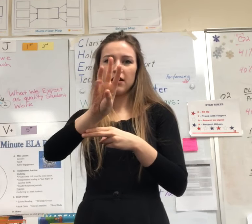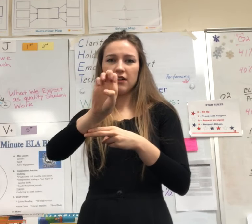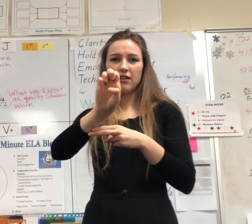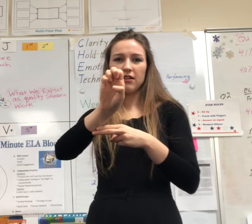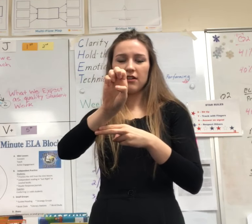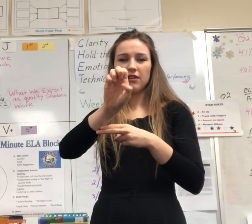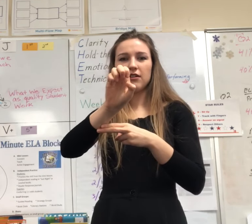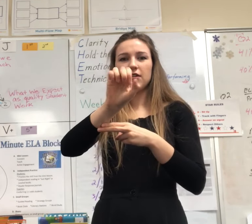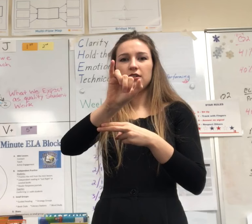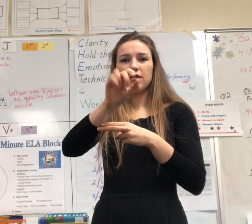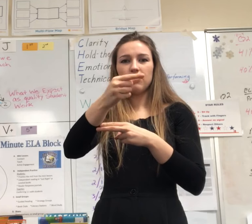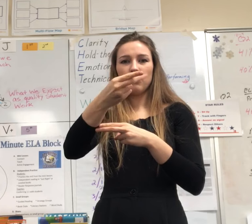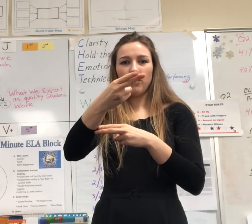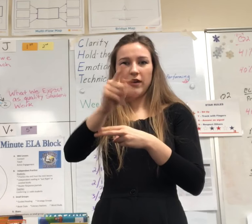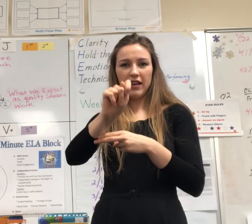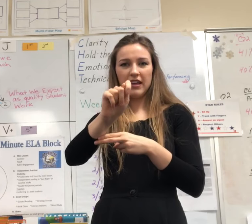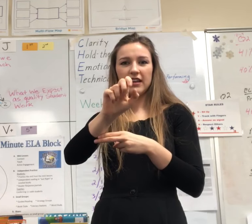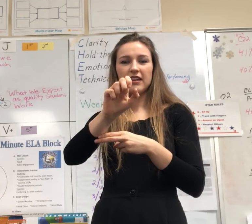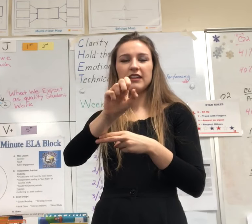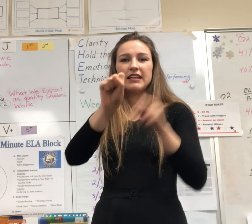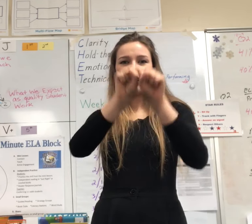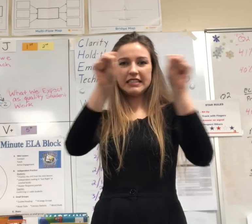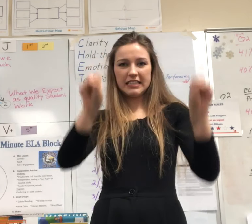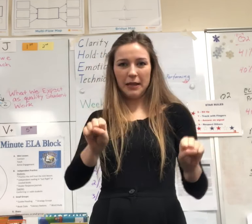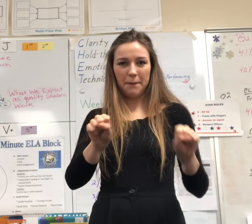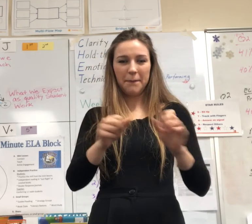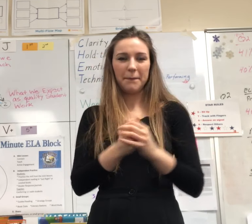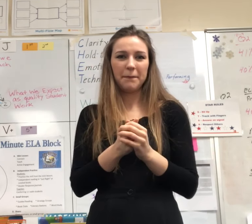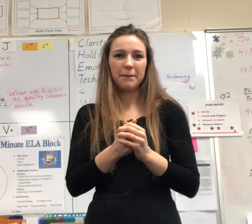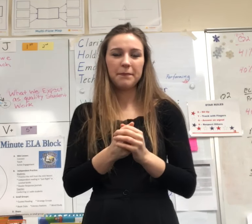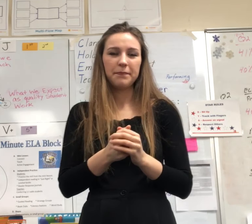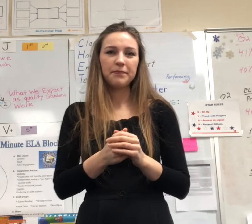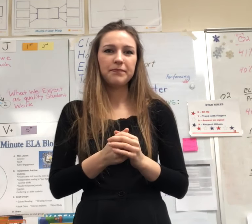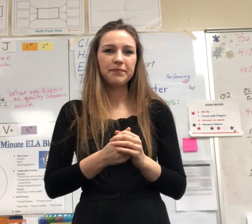Okay. You will have, would you get me my vehicle, please? Or whoever's vehicle.